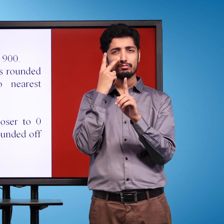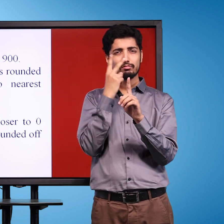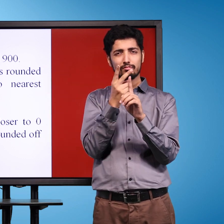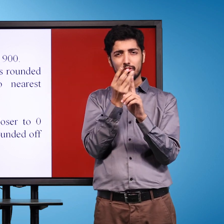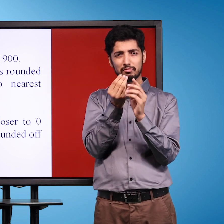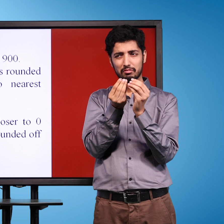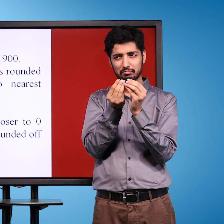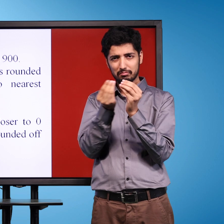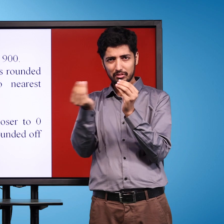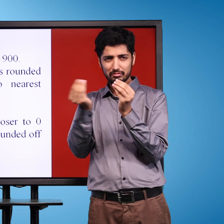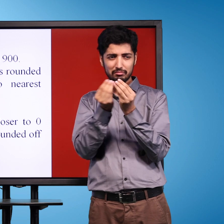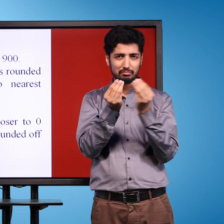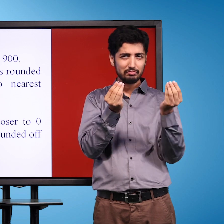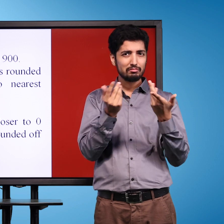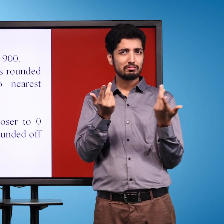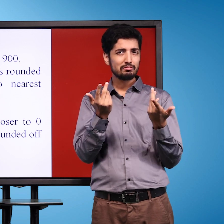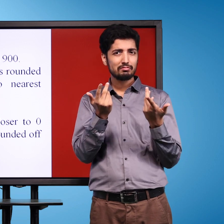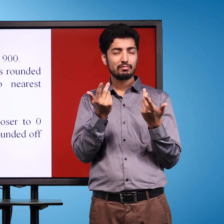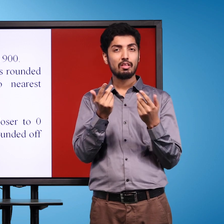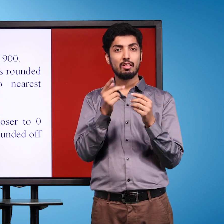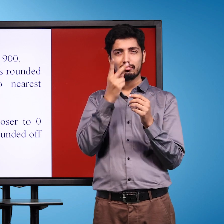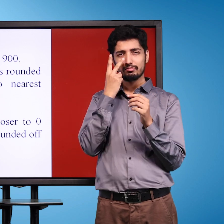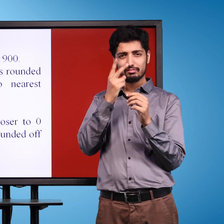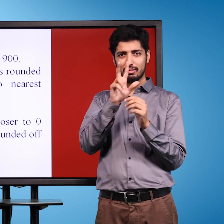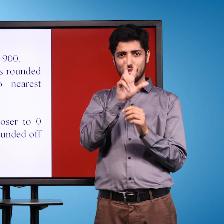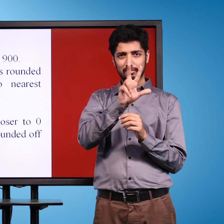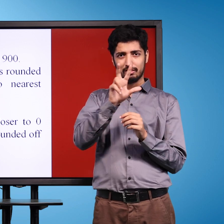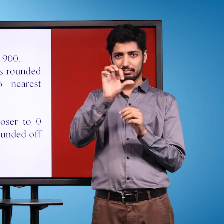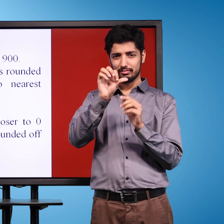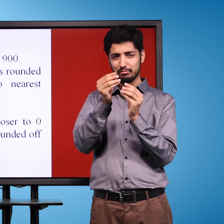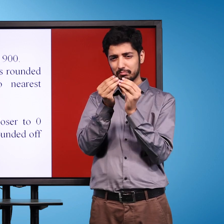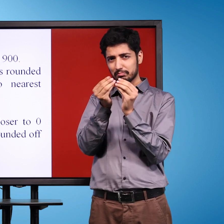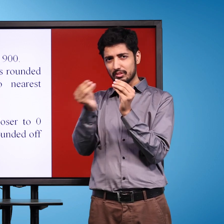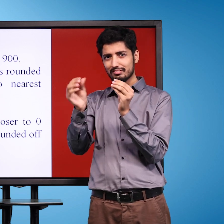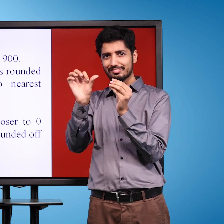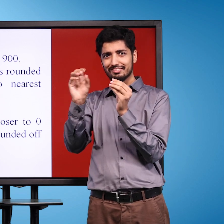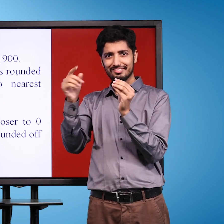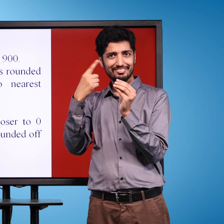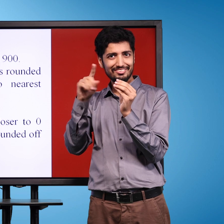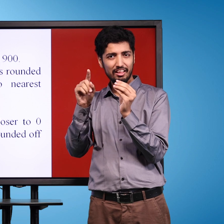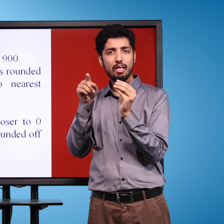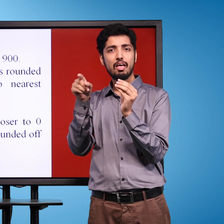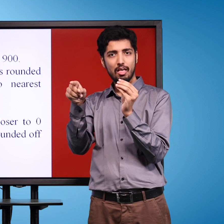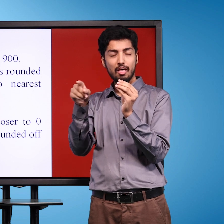It is nearer to 900, so it is rounded off as 900, correct to nearest